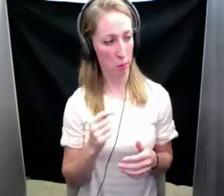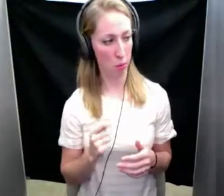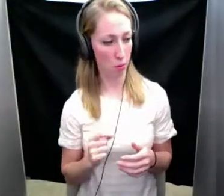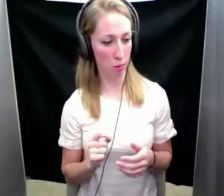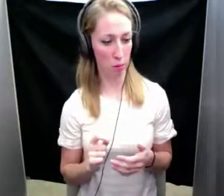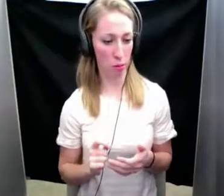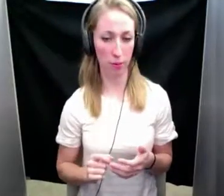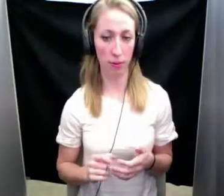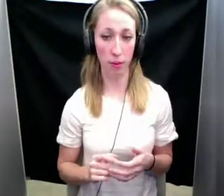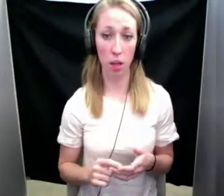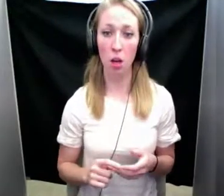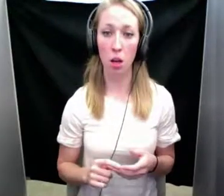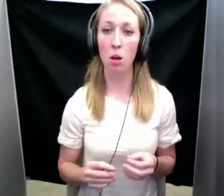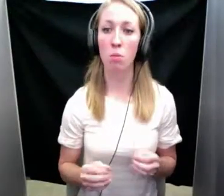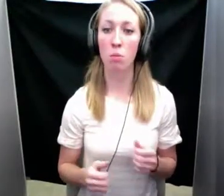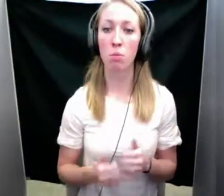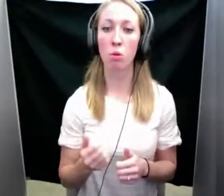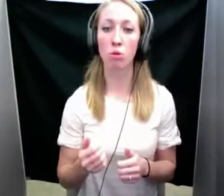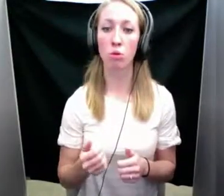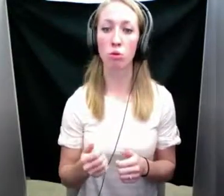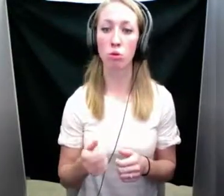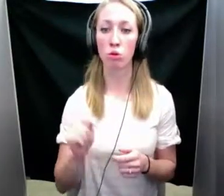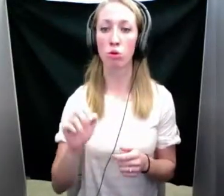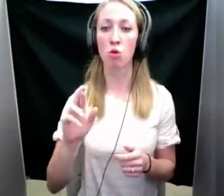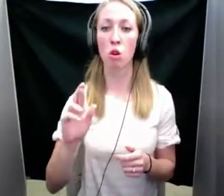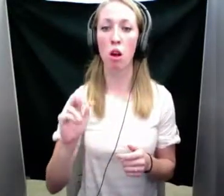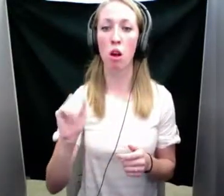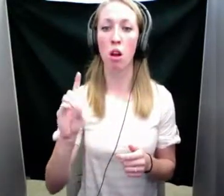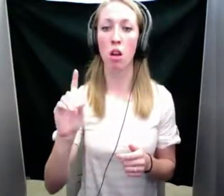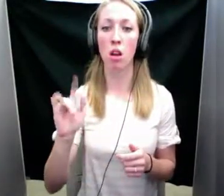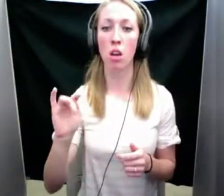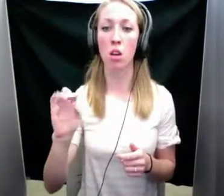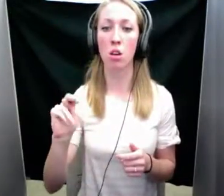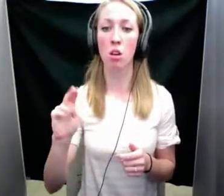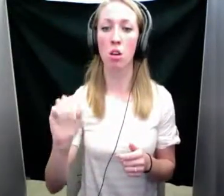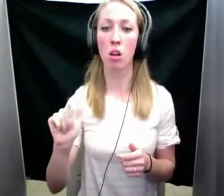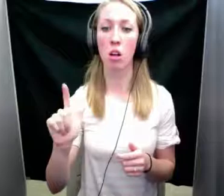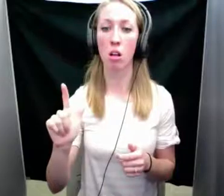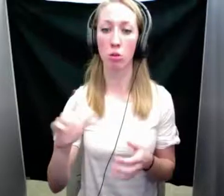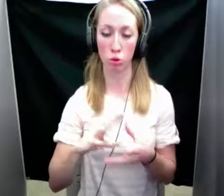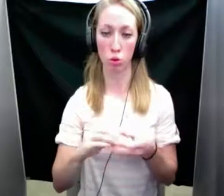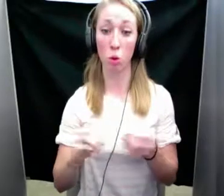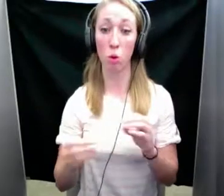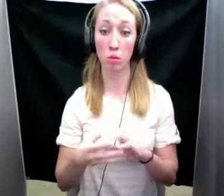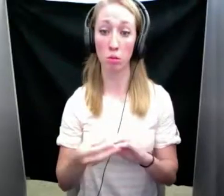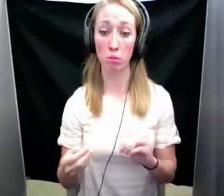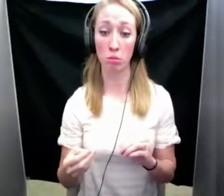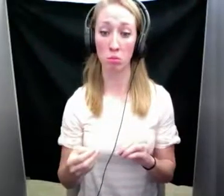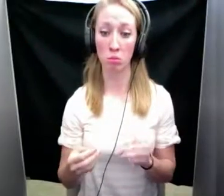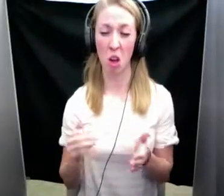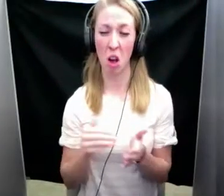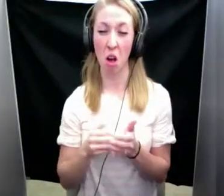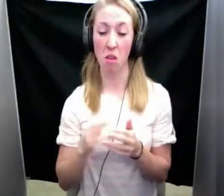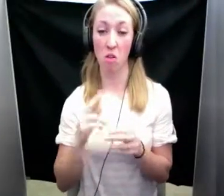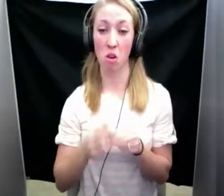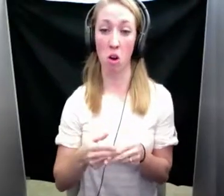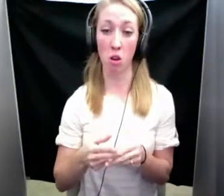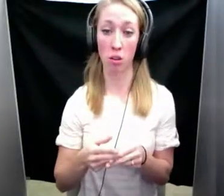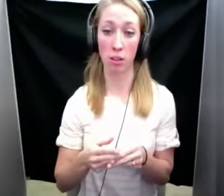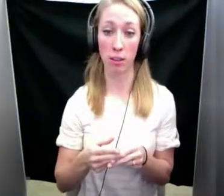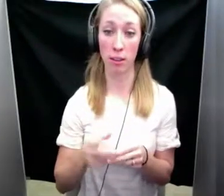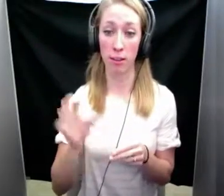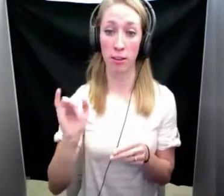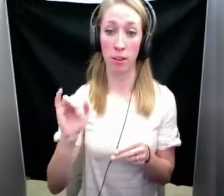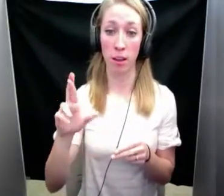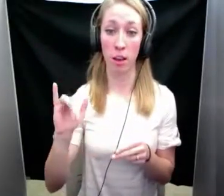is the most traditional of the stories, and they're the ones that are often referred to as the fairy tale, even though they don't